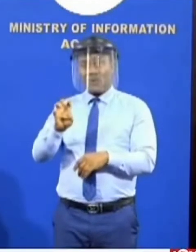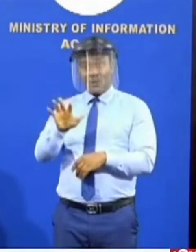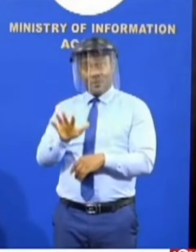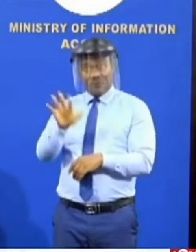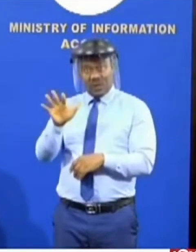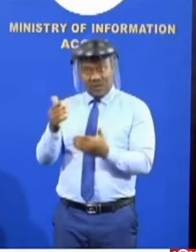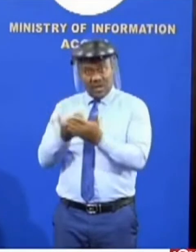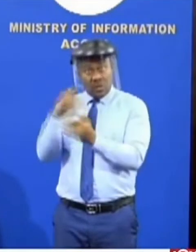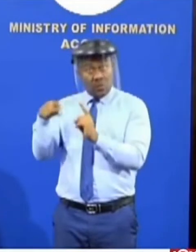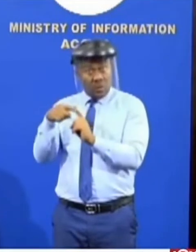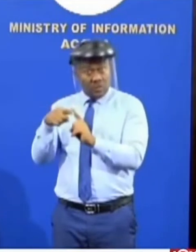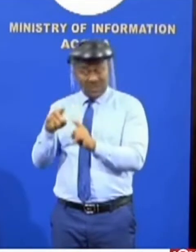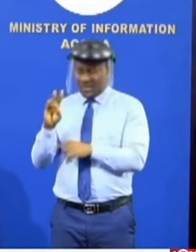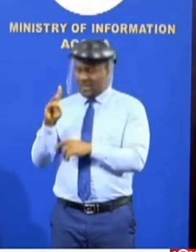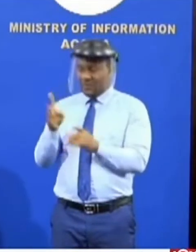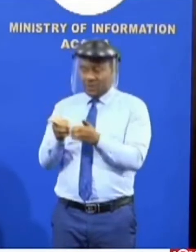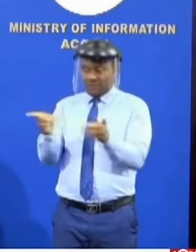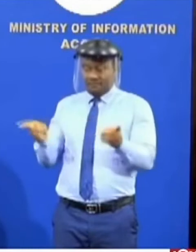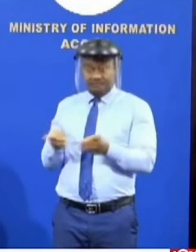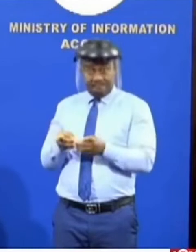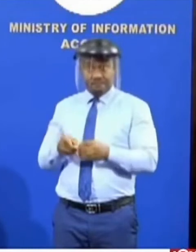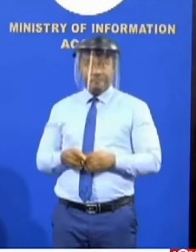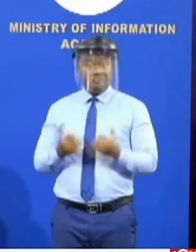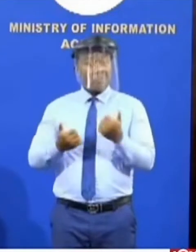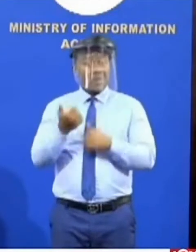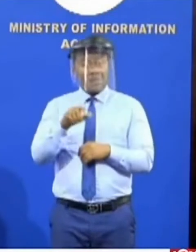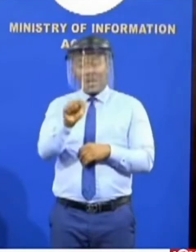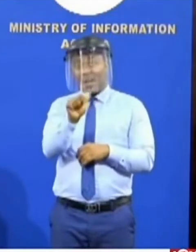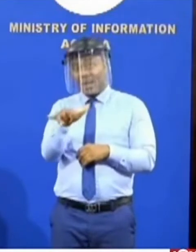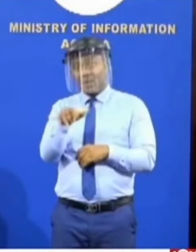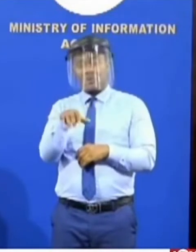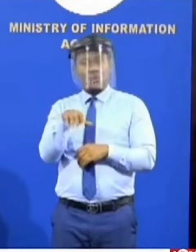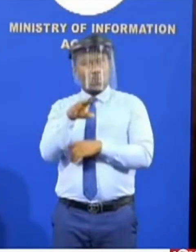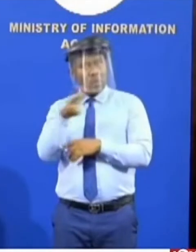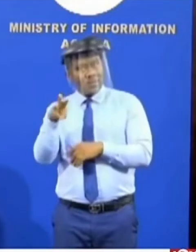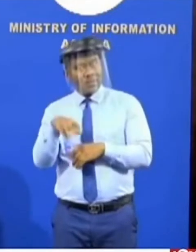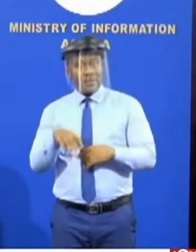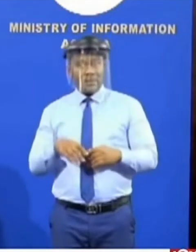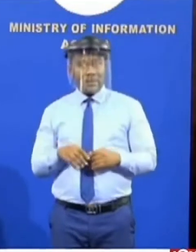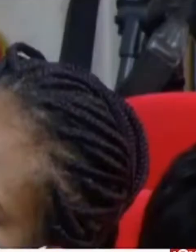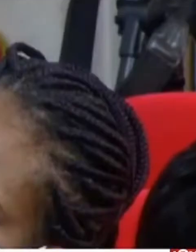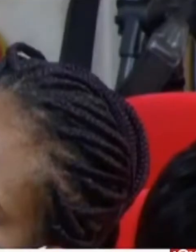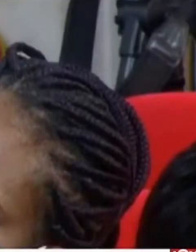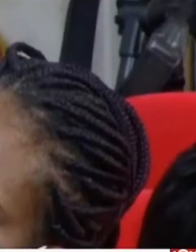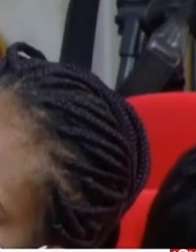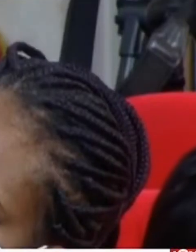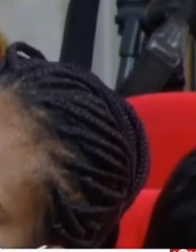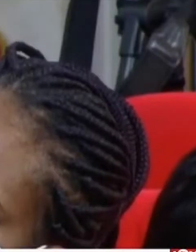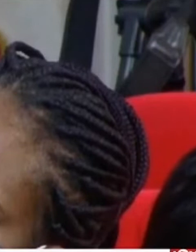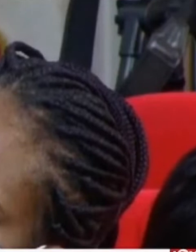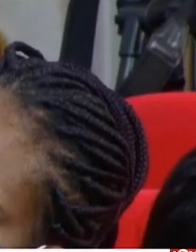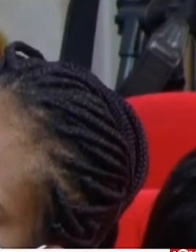17 districts. Most of the cases were from Iowa West, and that puts